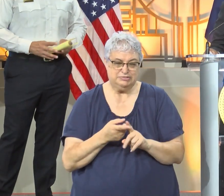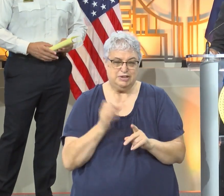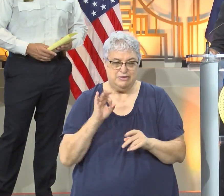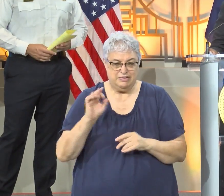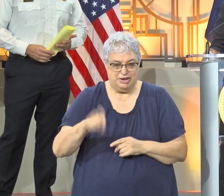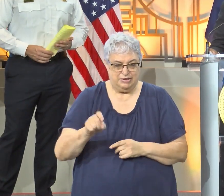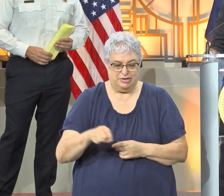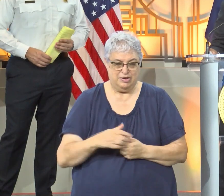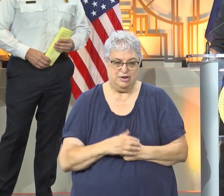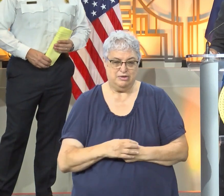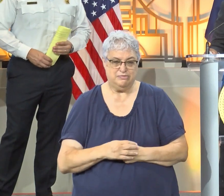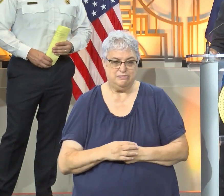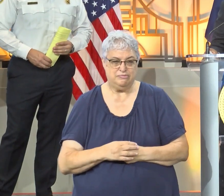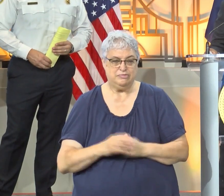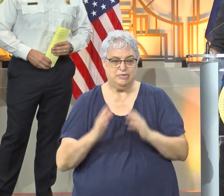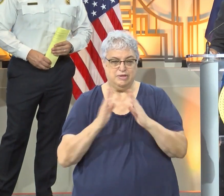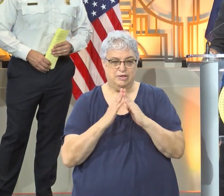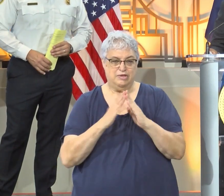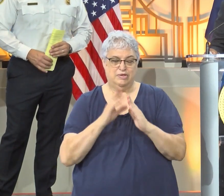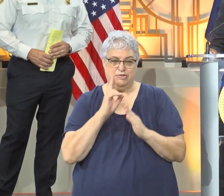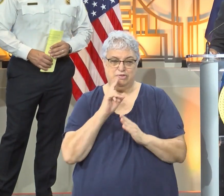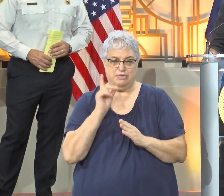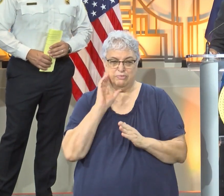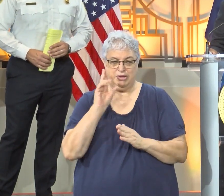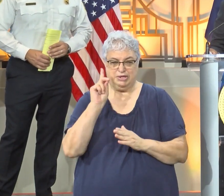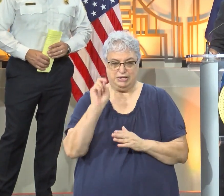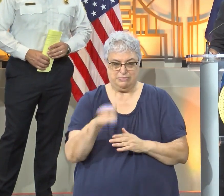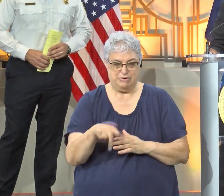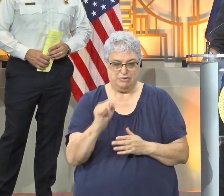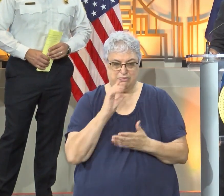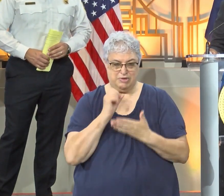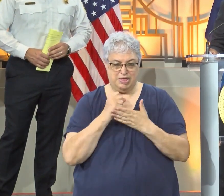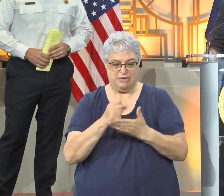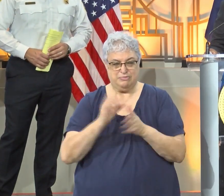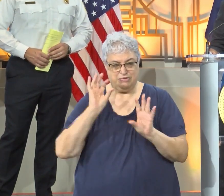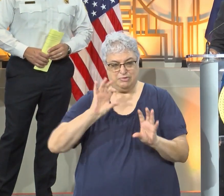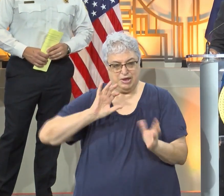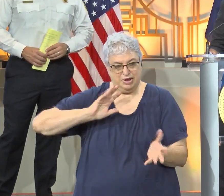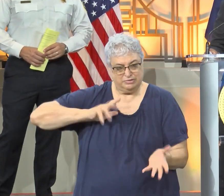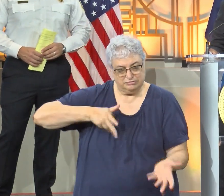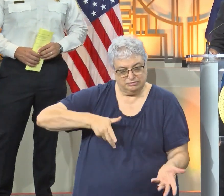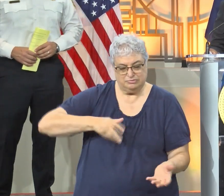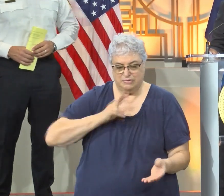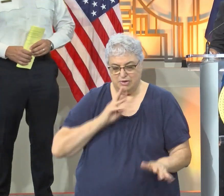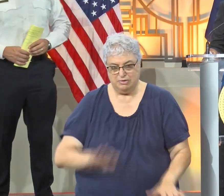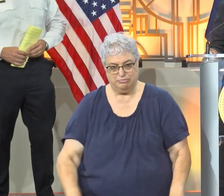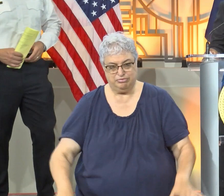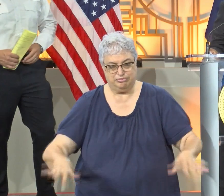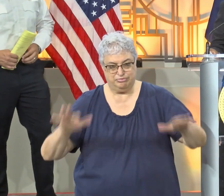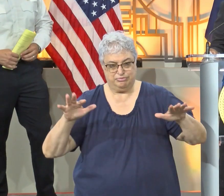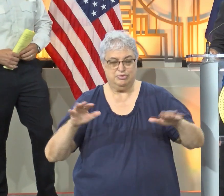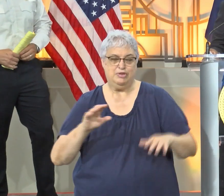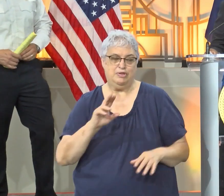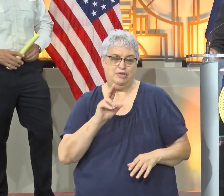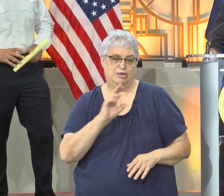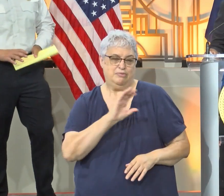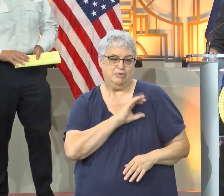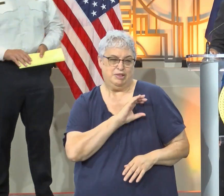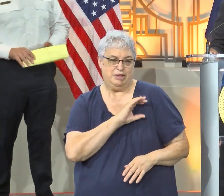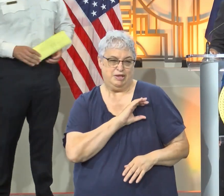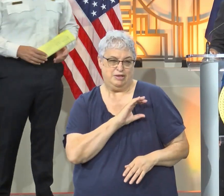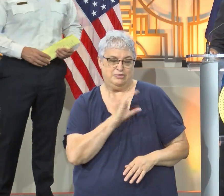And as an example of how the City of Houston departments will assist in the event of heavy rain or high water, HPD will provide